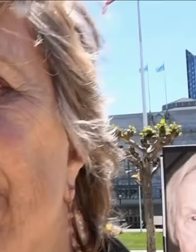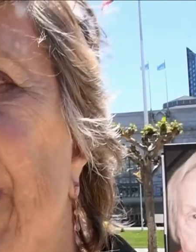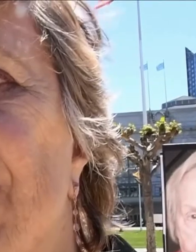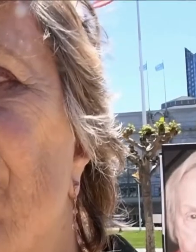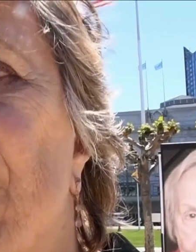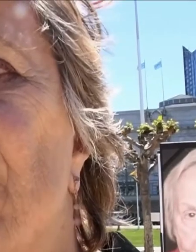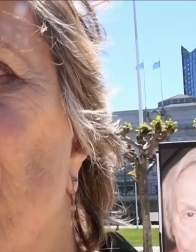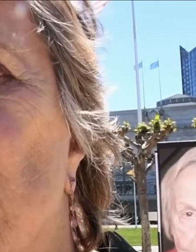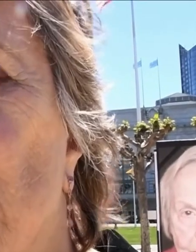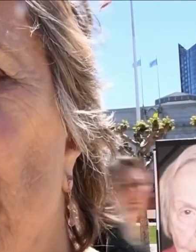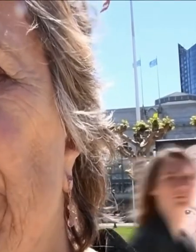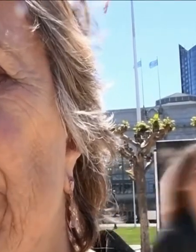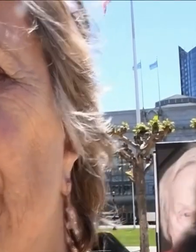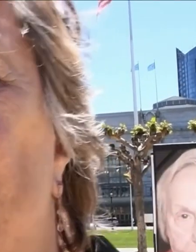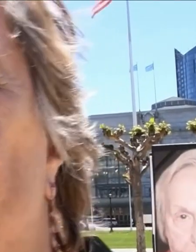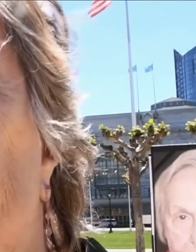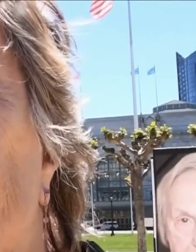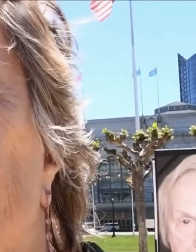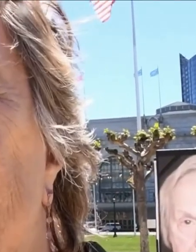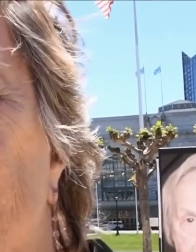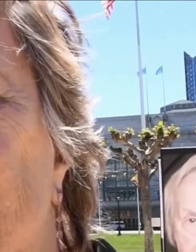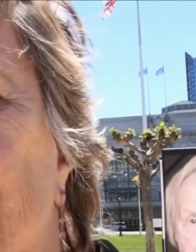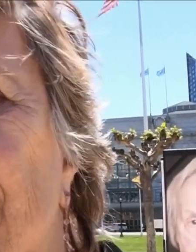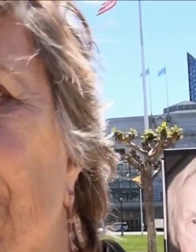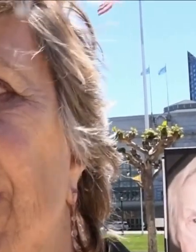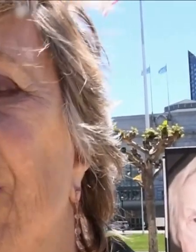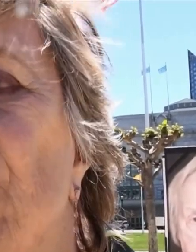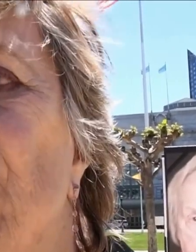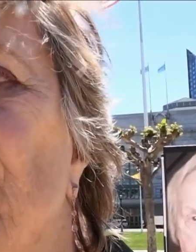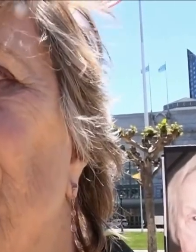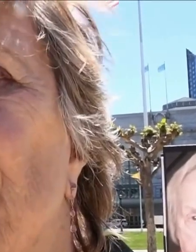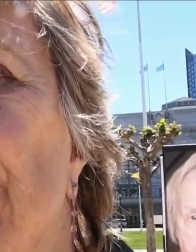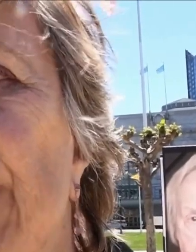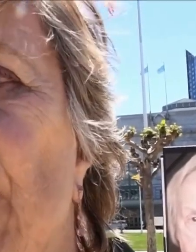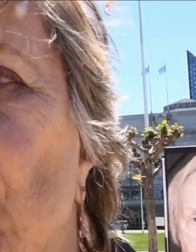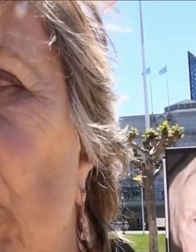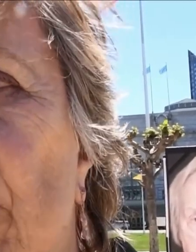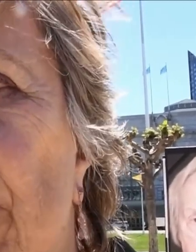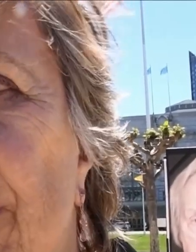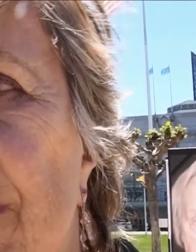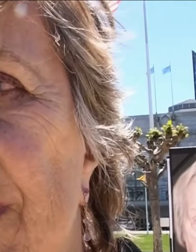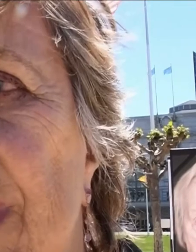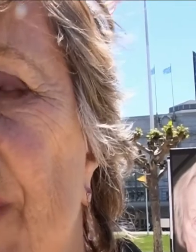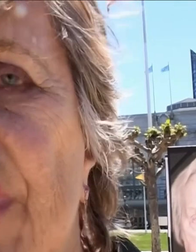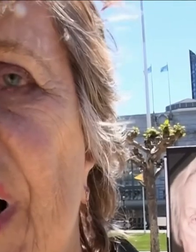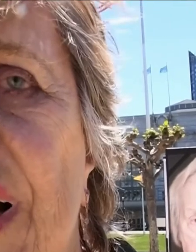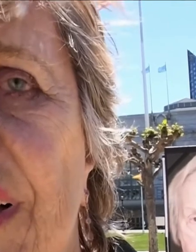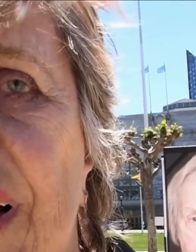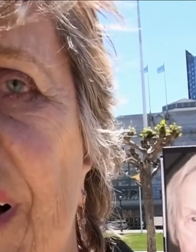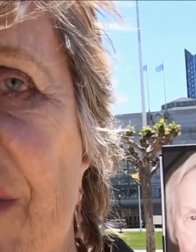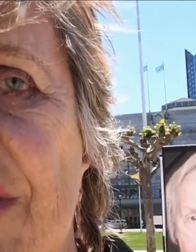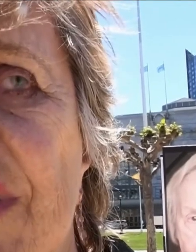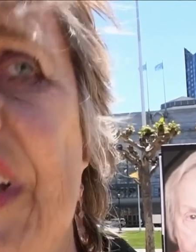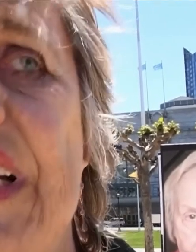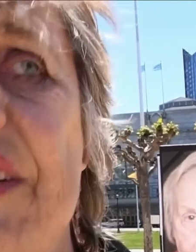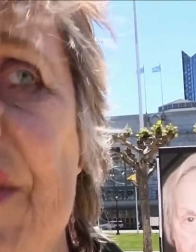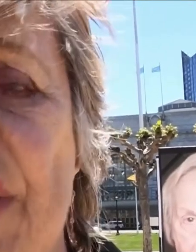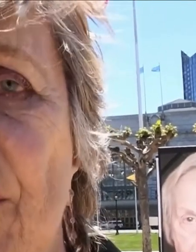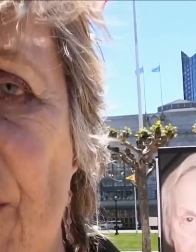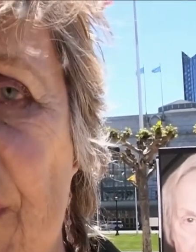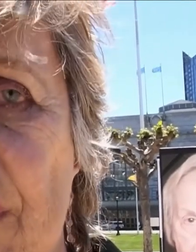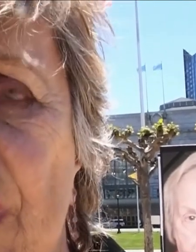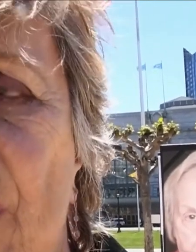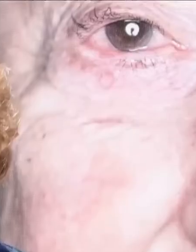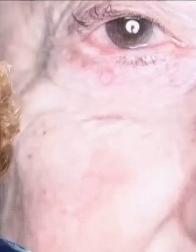I think it's contributing a great deal to the awareness of the Holocaust in